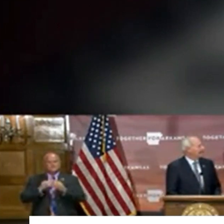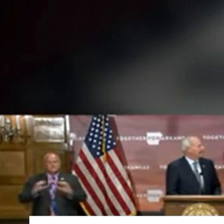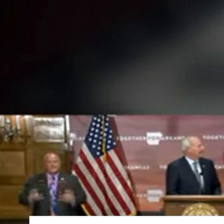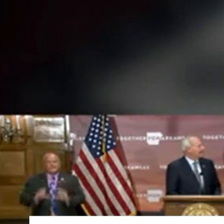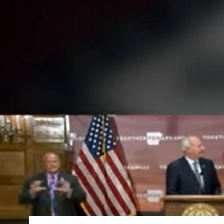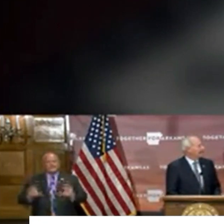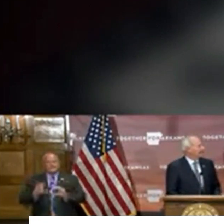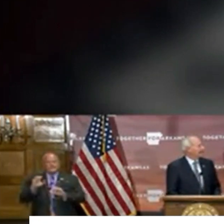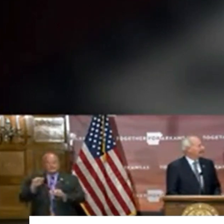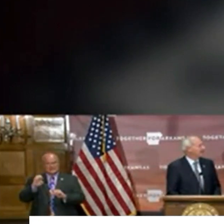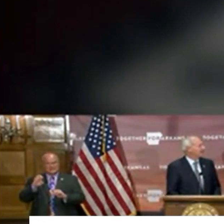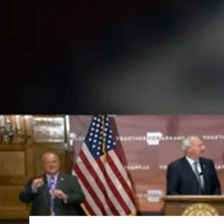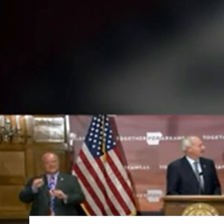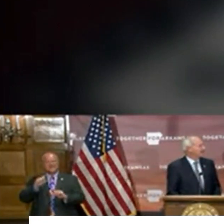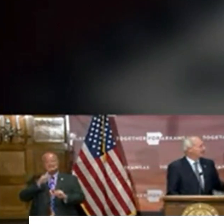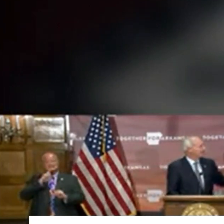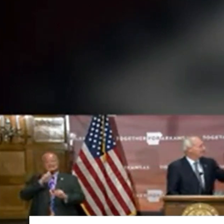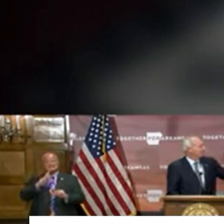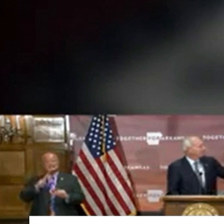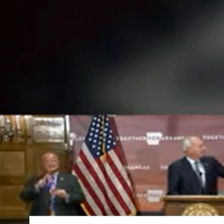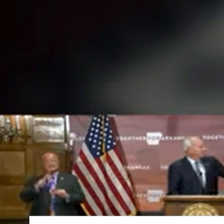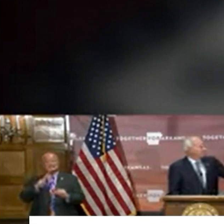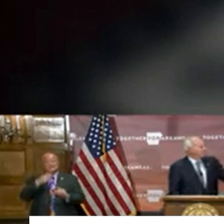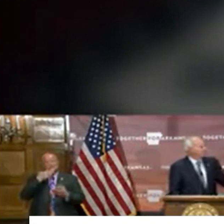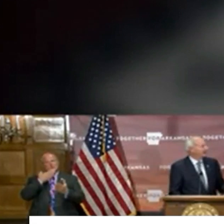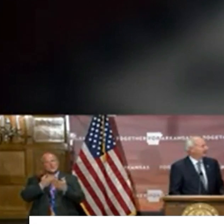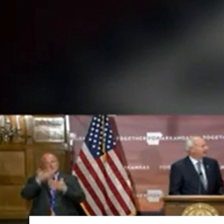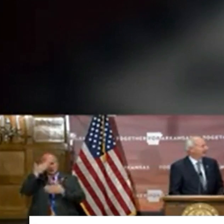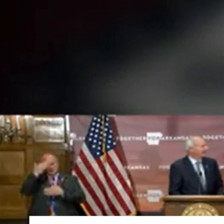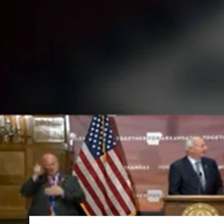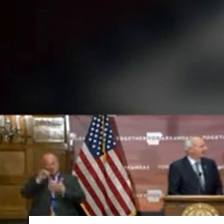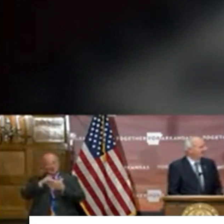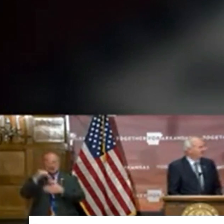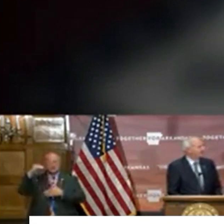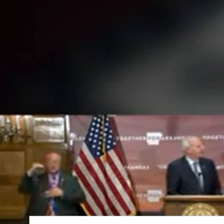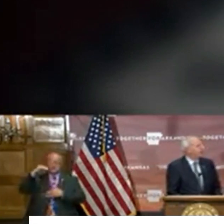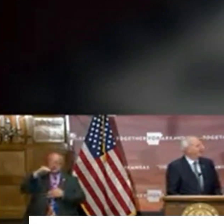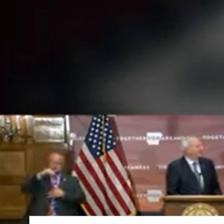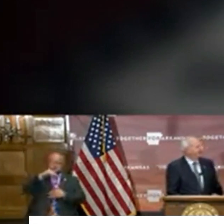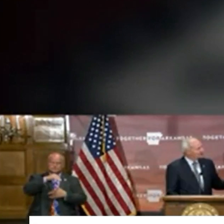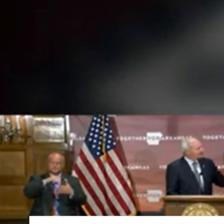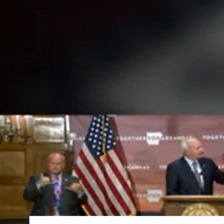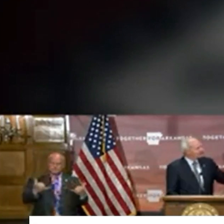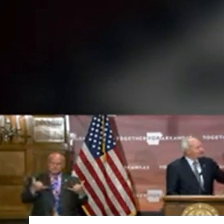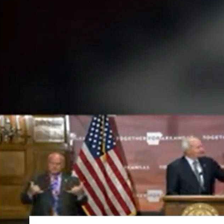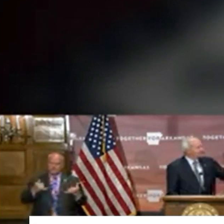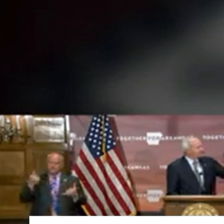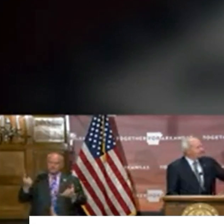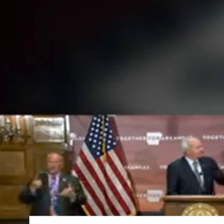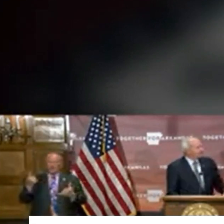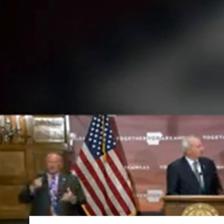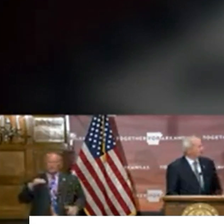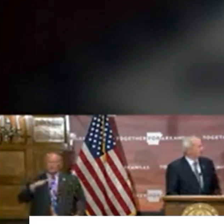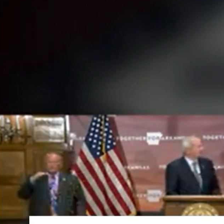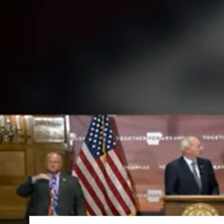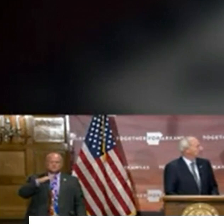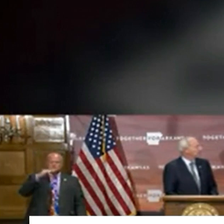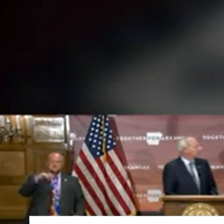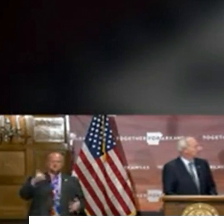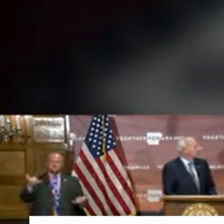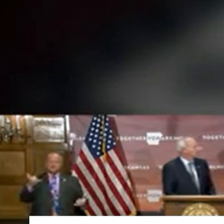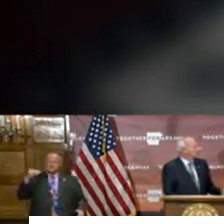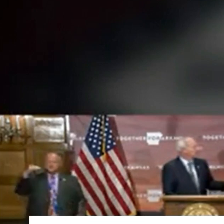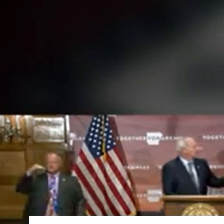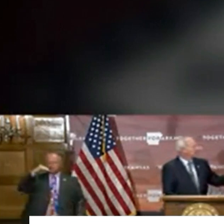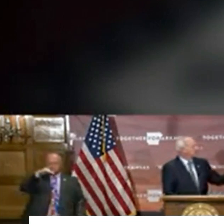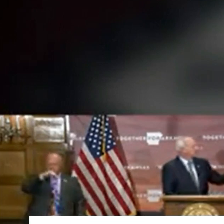active cases is very encouraging because it's on that downward trend. There's always some ups and downs, but it's on a downward trend